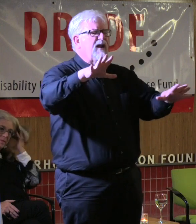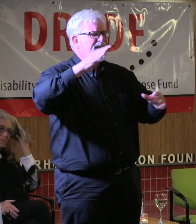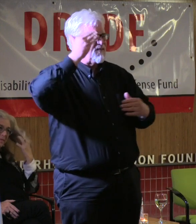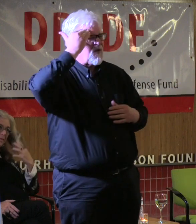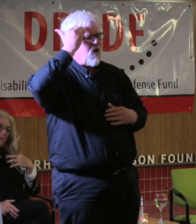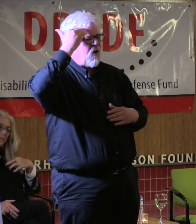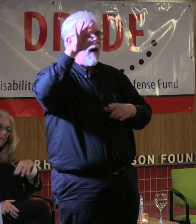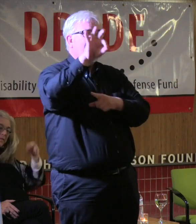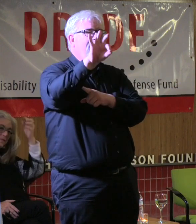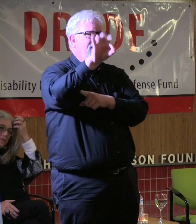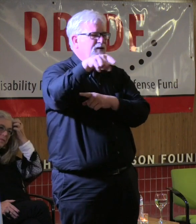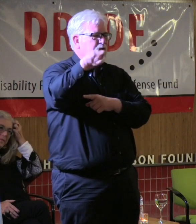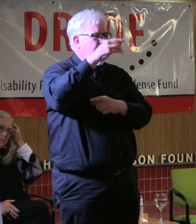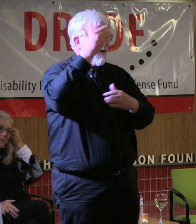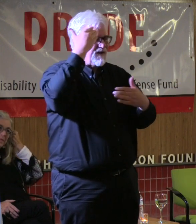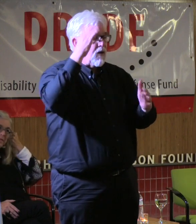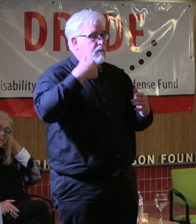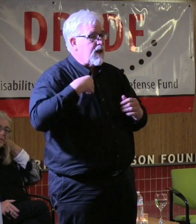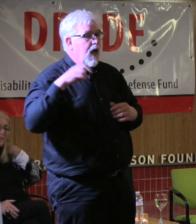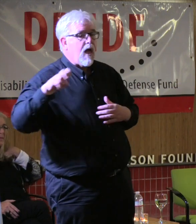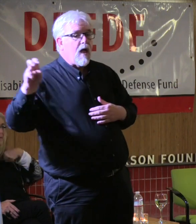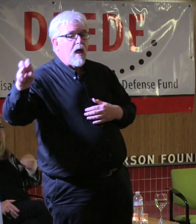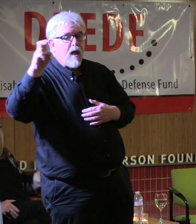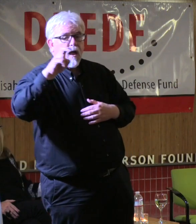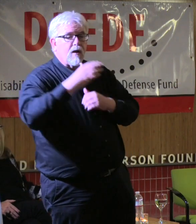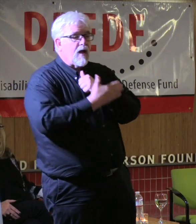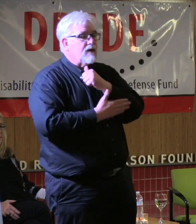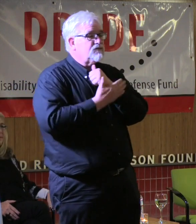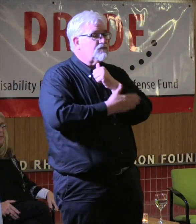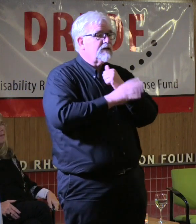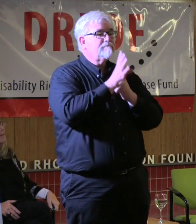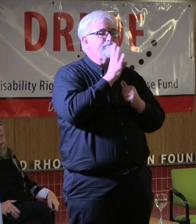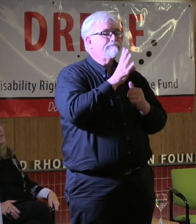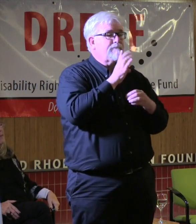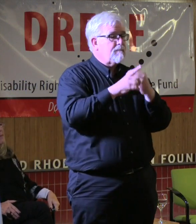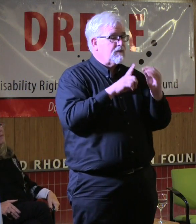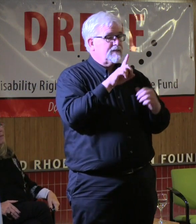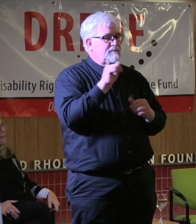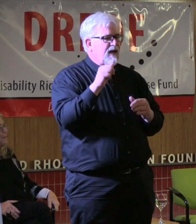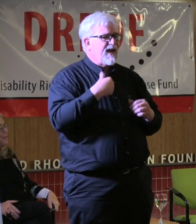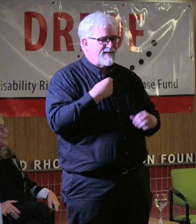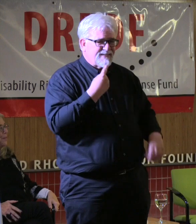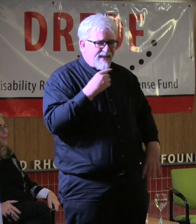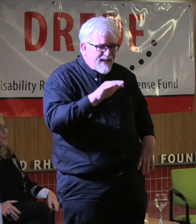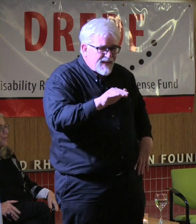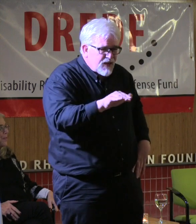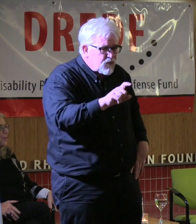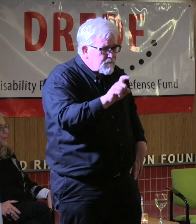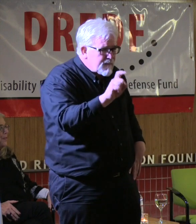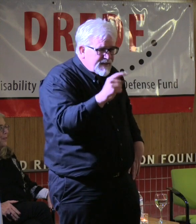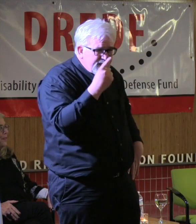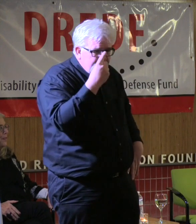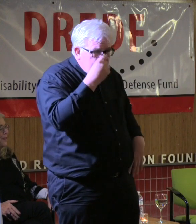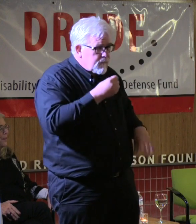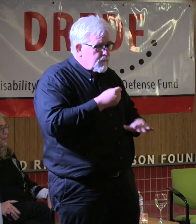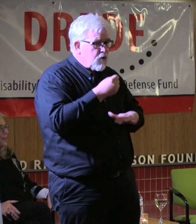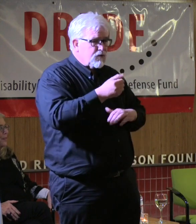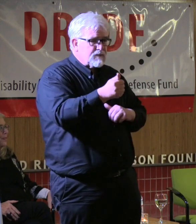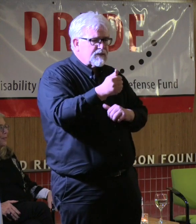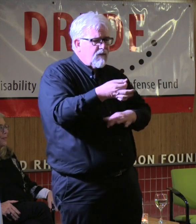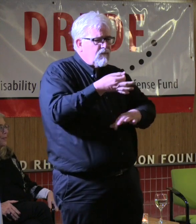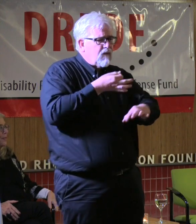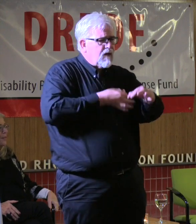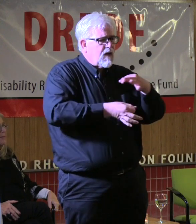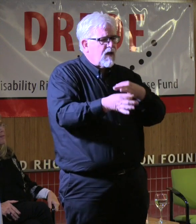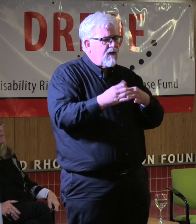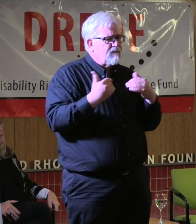but when I give talks around the country on this issue, I say, you gotta think about, put yourself in the shoes